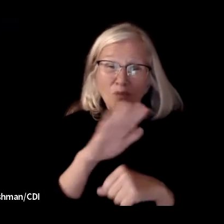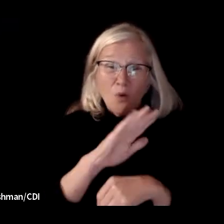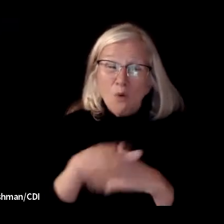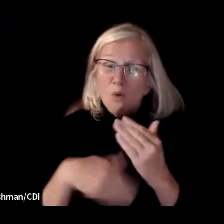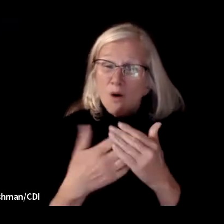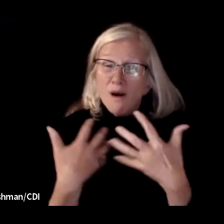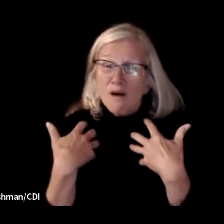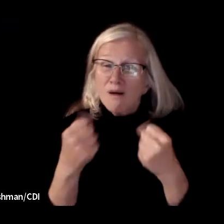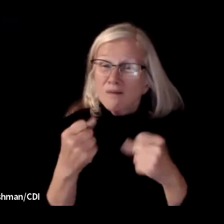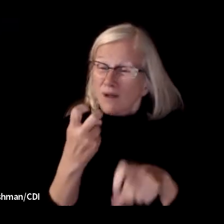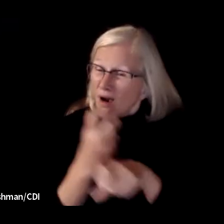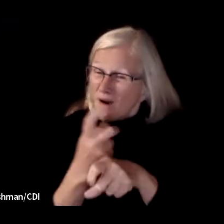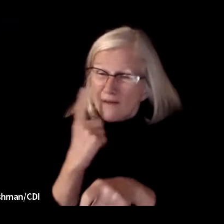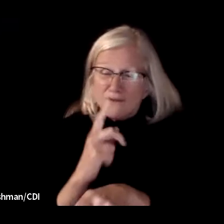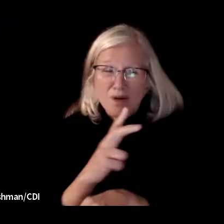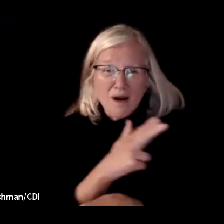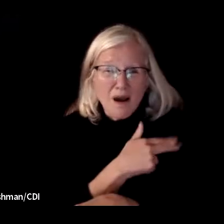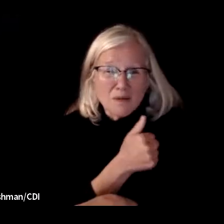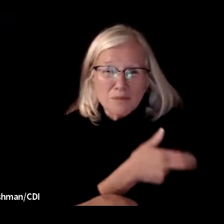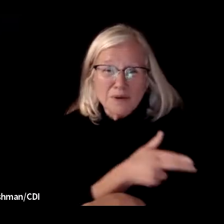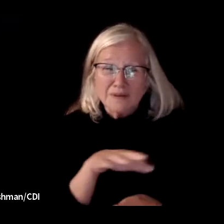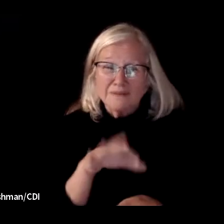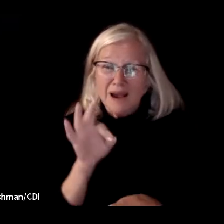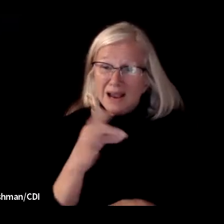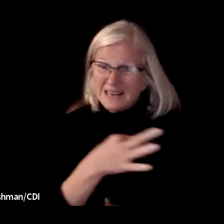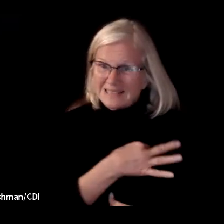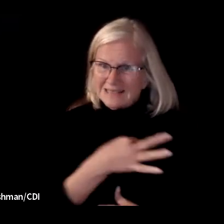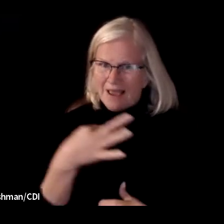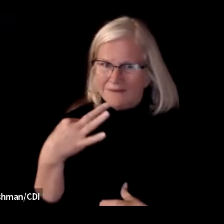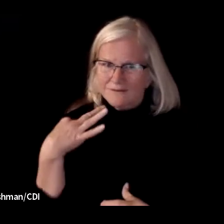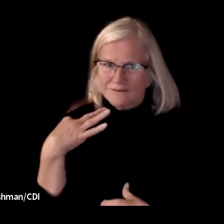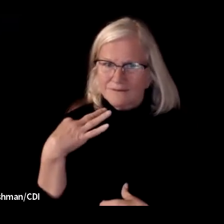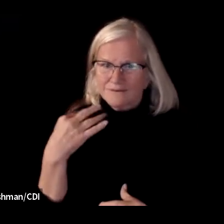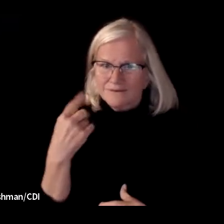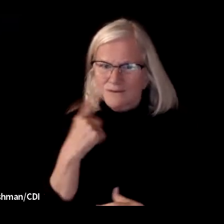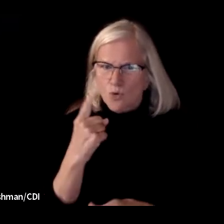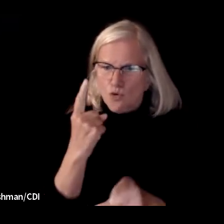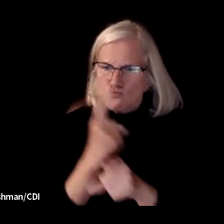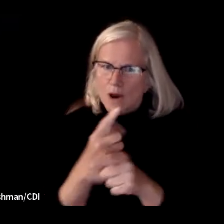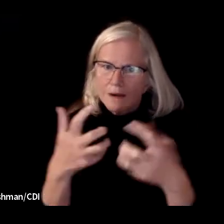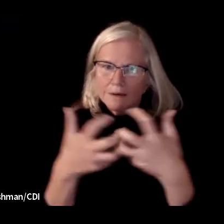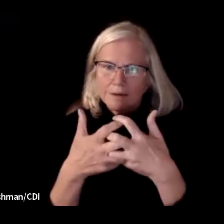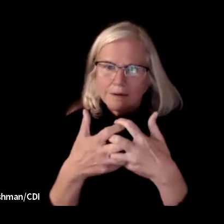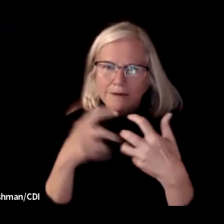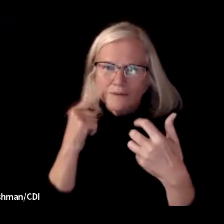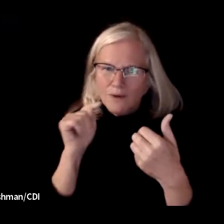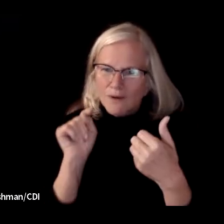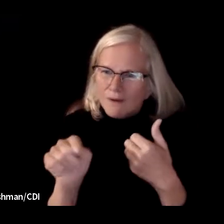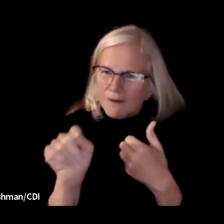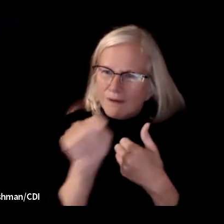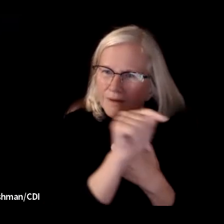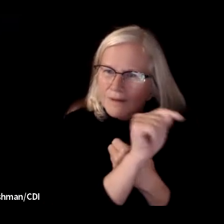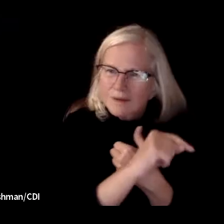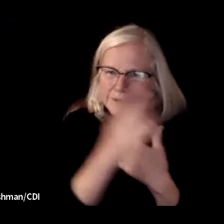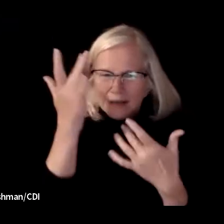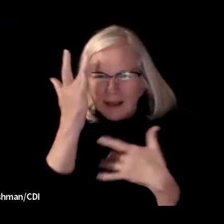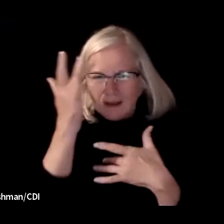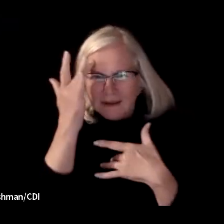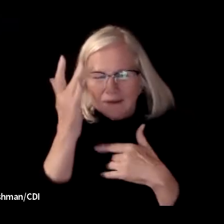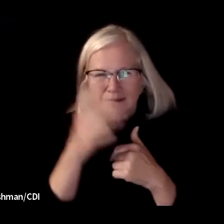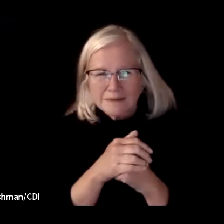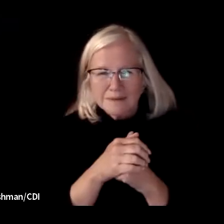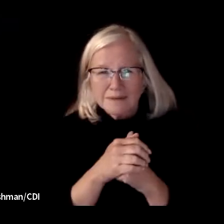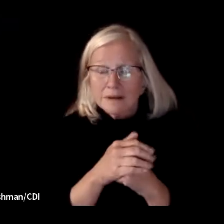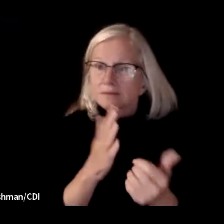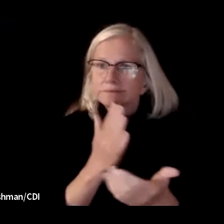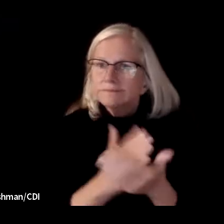find open staffed beds at the right level of care for critically ill patients, whether that's due to heart attack, stroke, or COVID. This is an